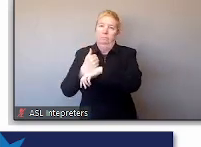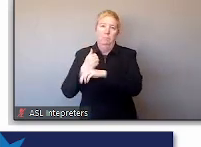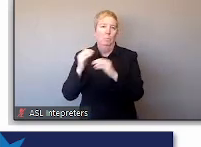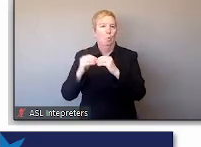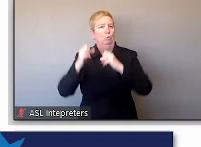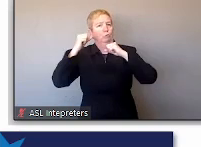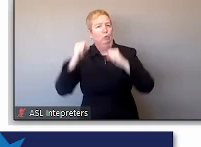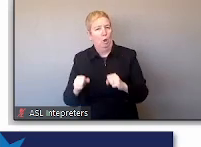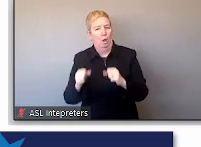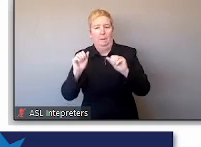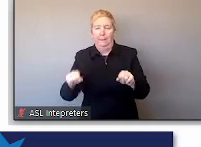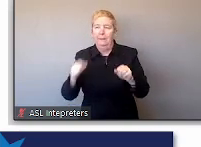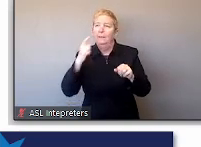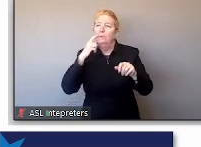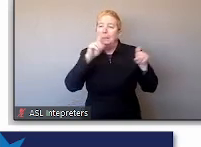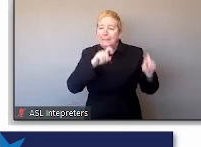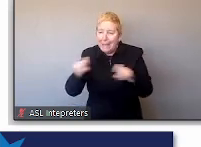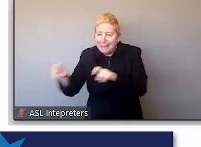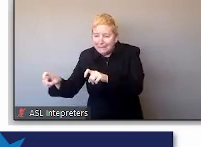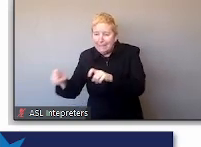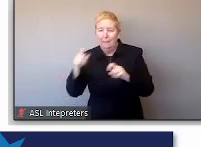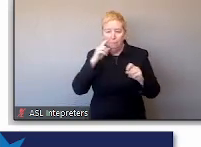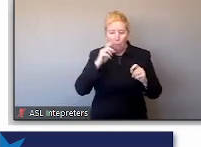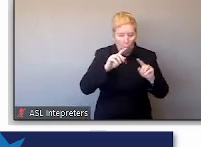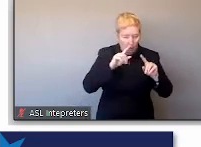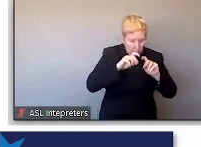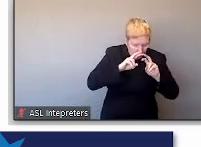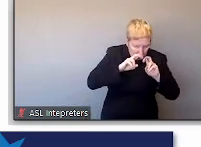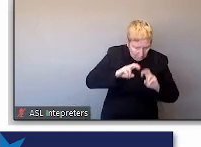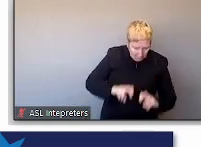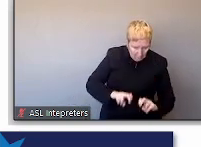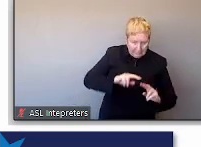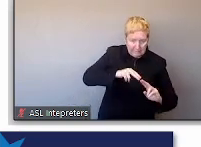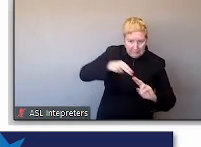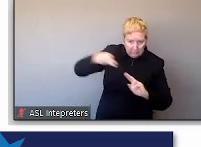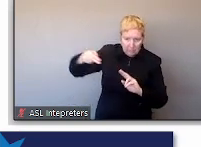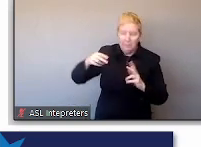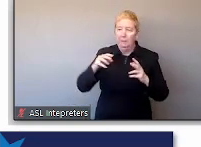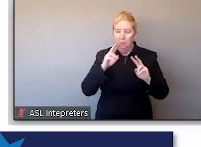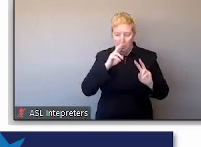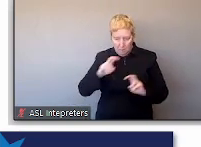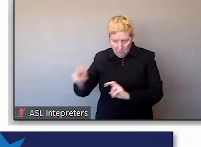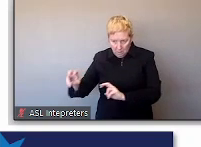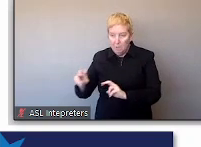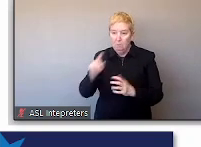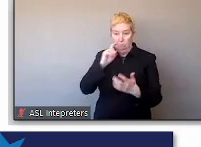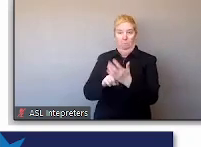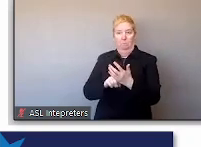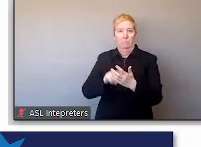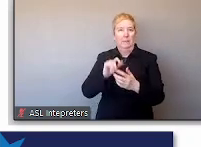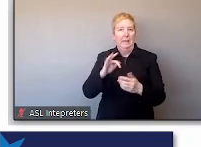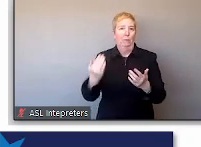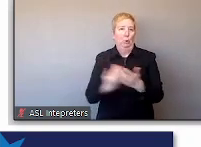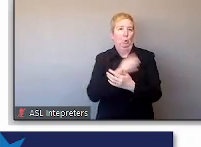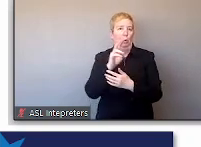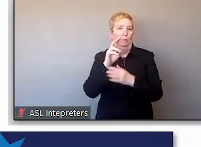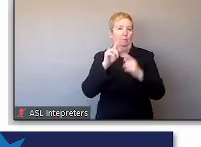to test and sequence viral genomes and very positive tests and identify new variants as they come